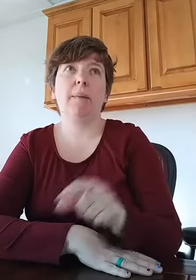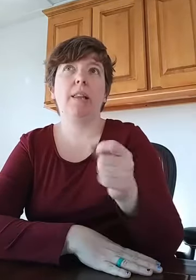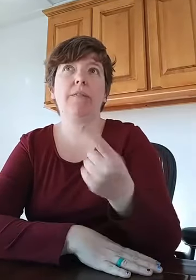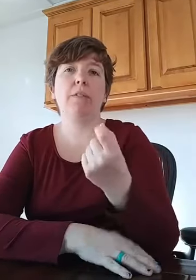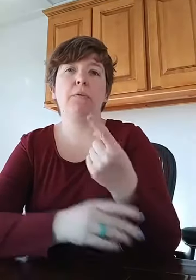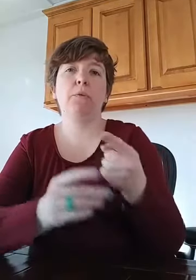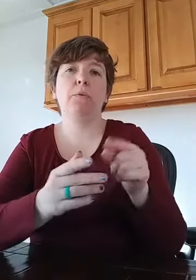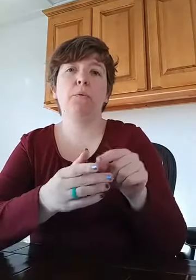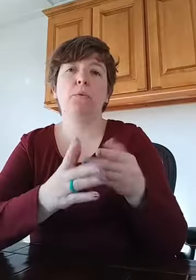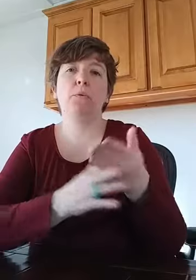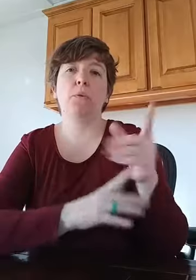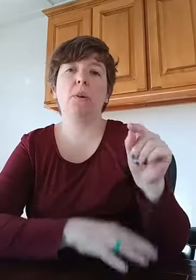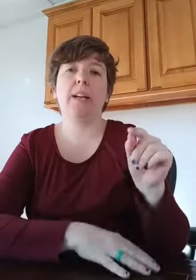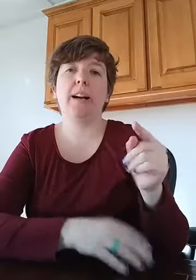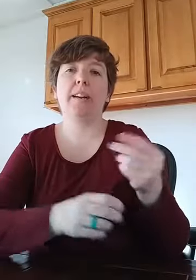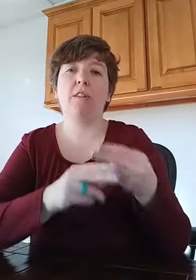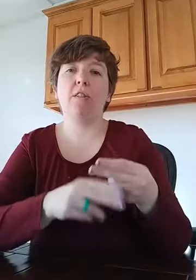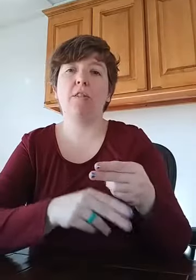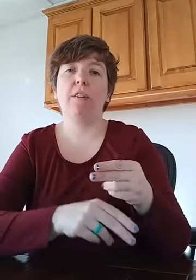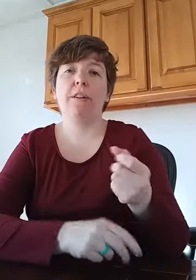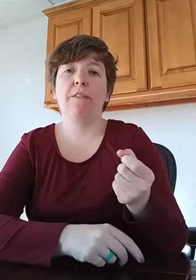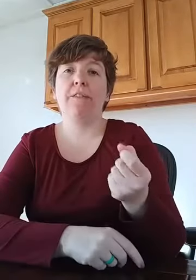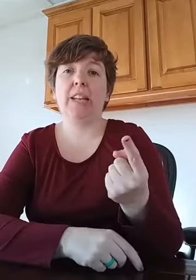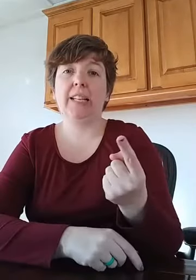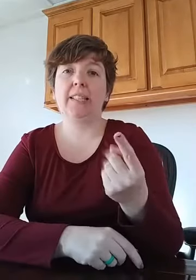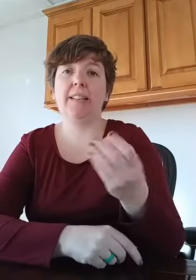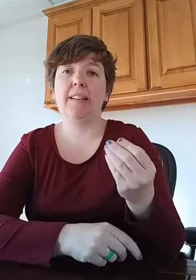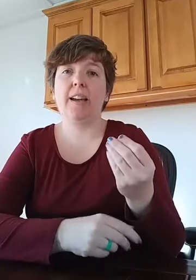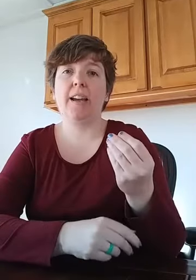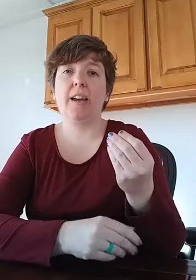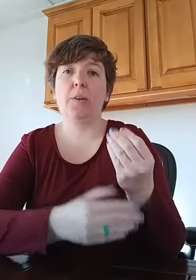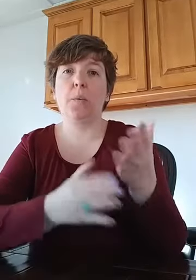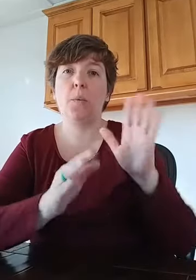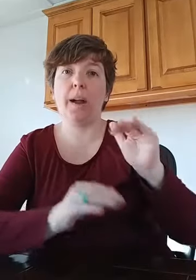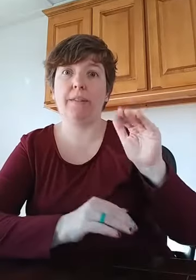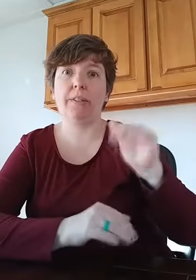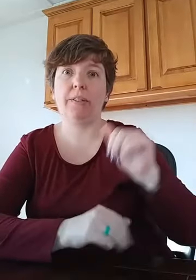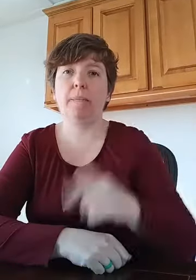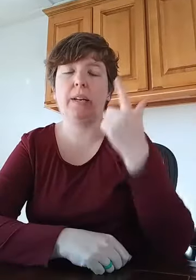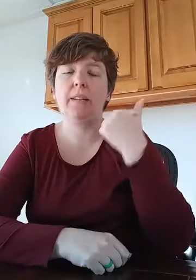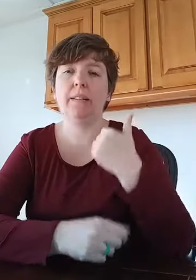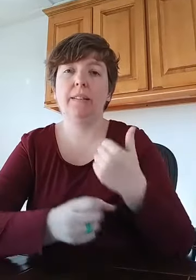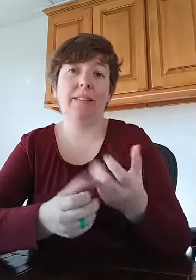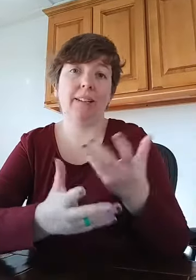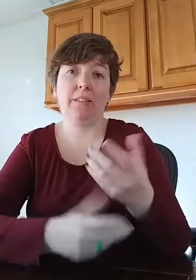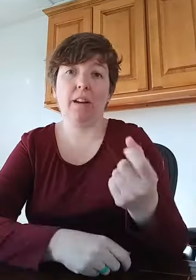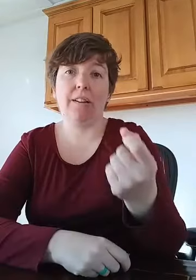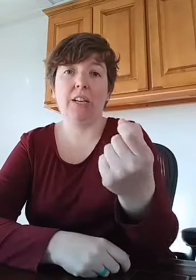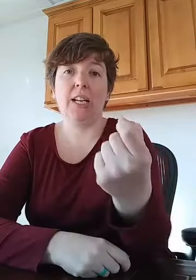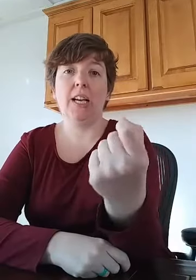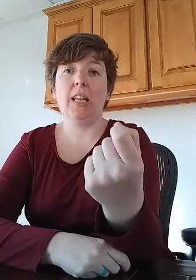11 through 20 I call flicks and waves because that's a lot of it.